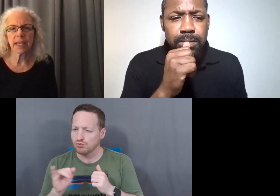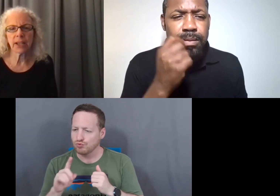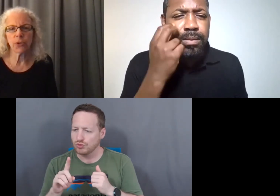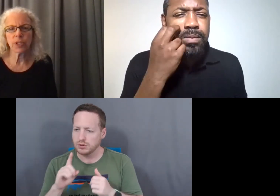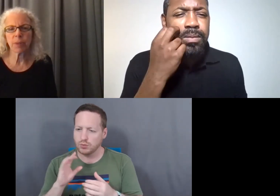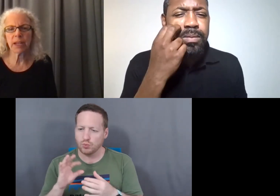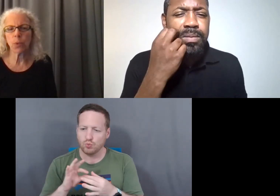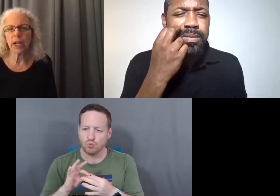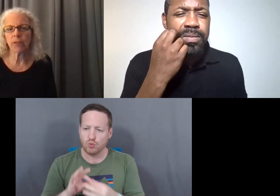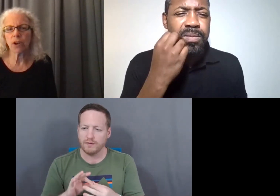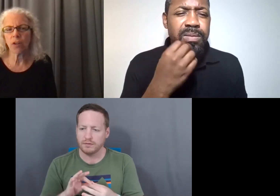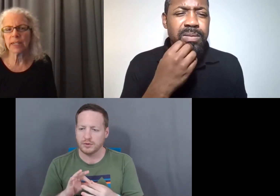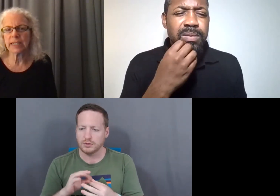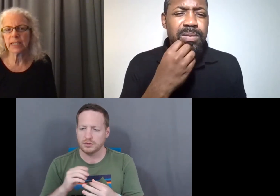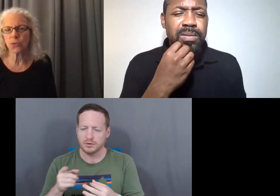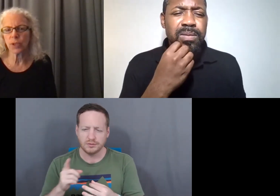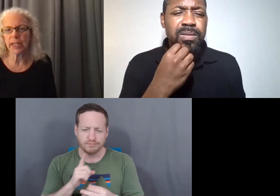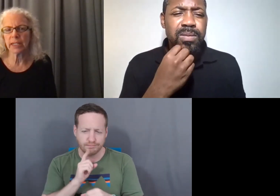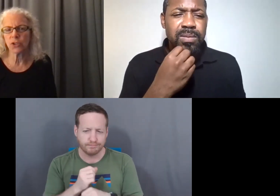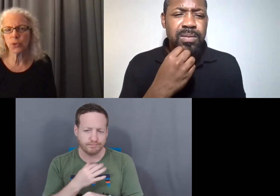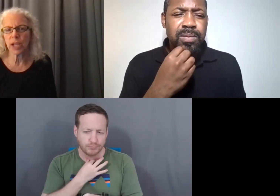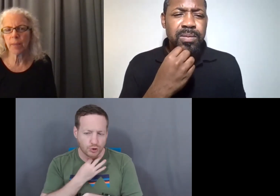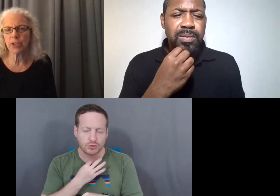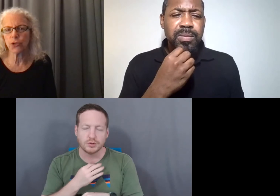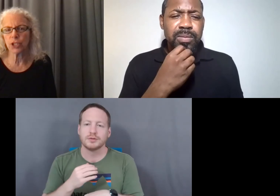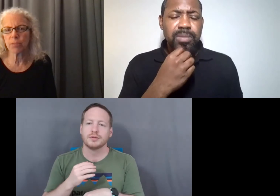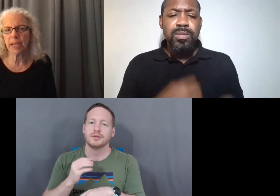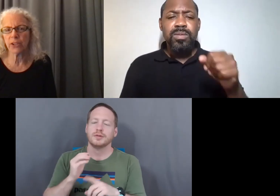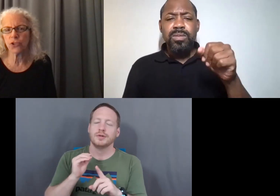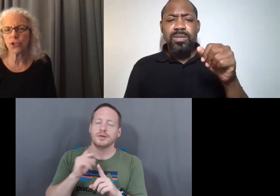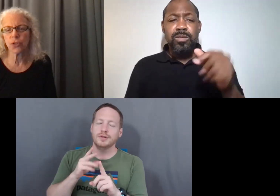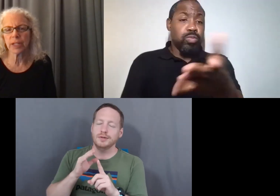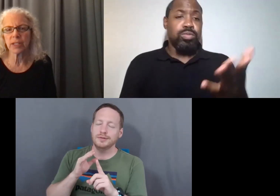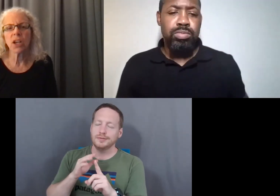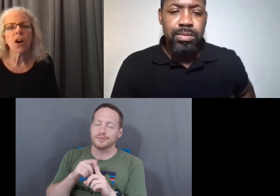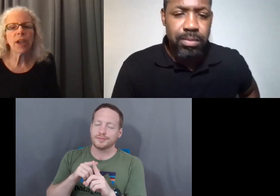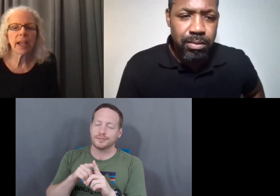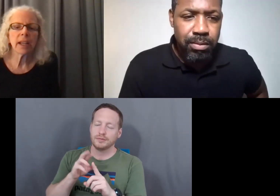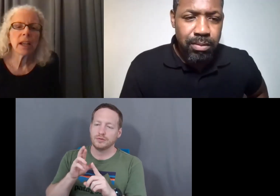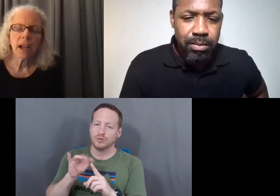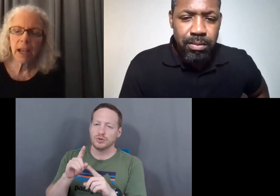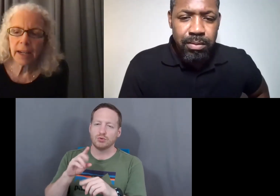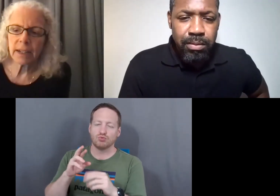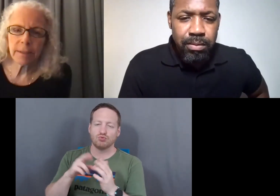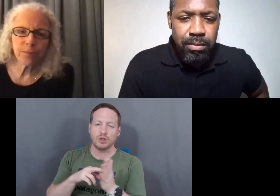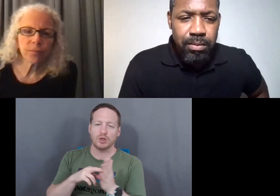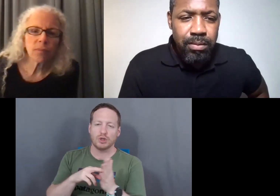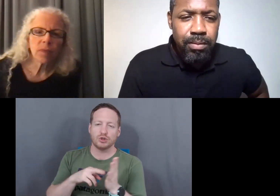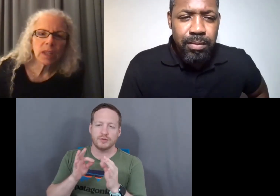you explain why RID is related to the comments you just made? She's curious. Okay. And